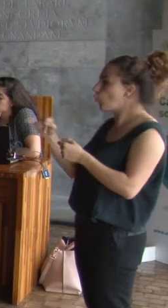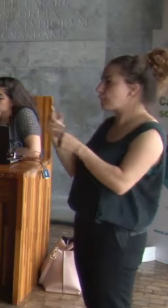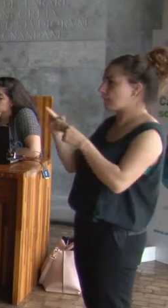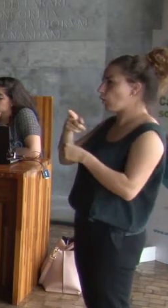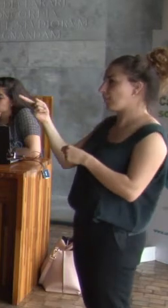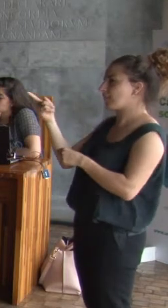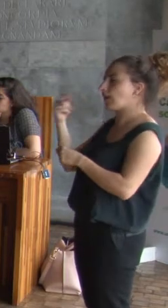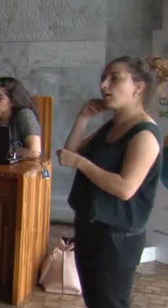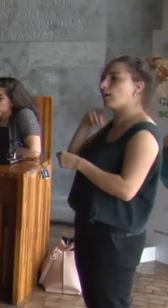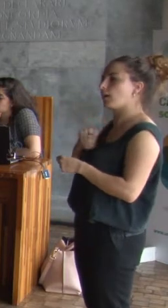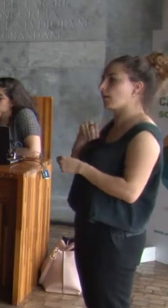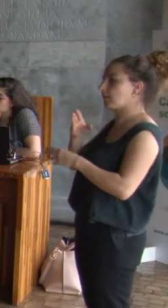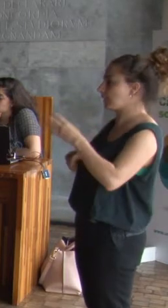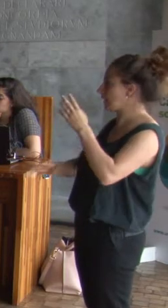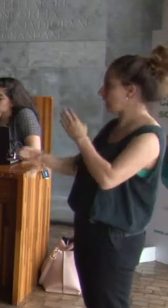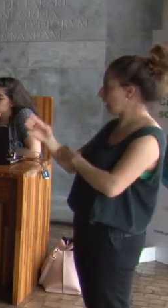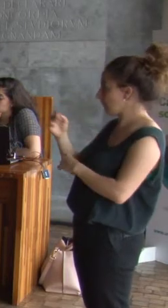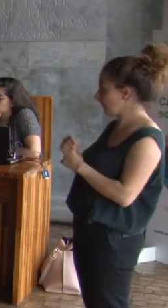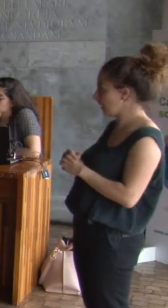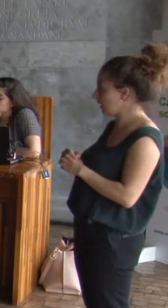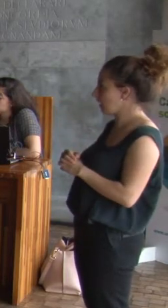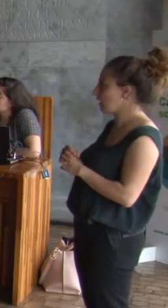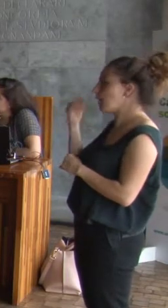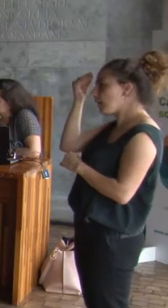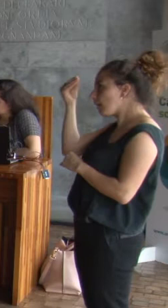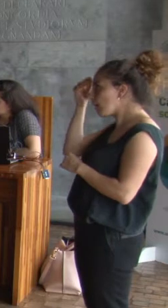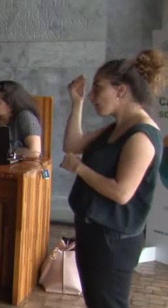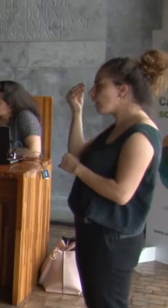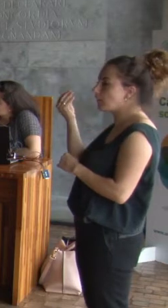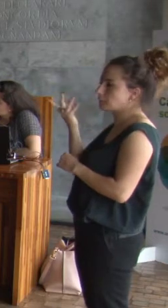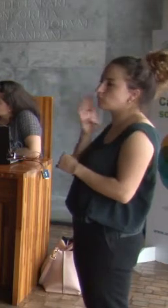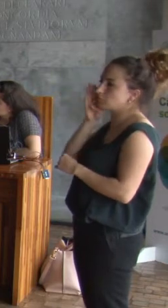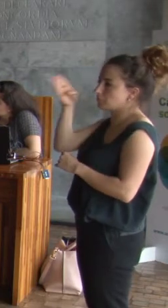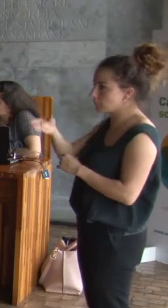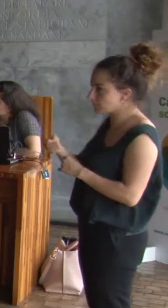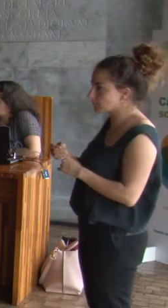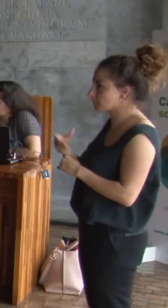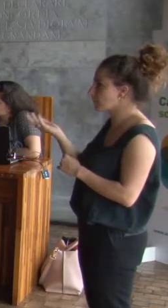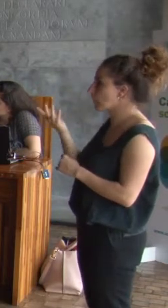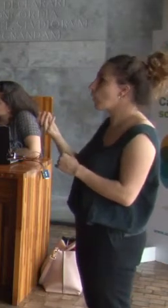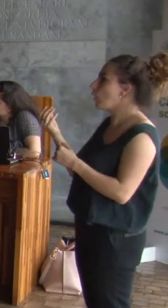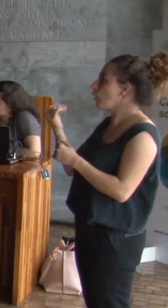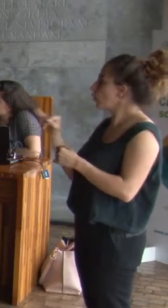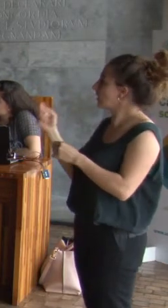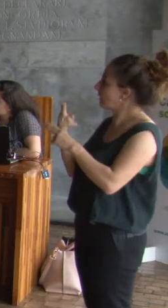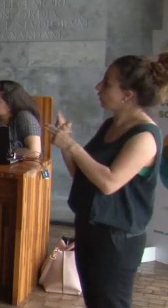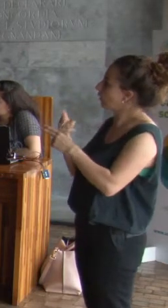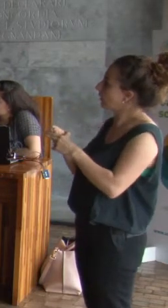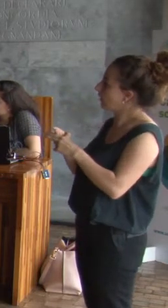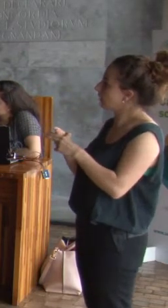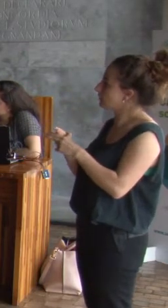disabled? Can think of many times. For example, I'll give you a hint. When was the last time that